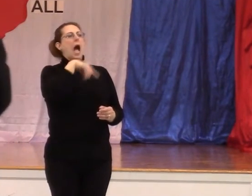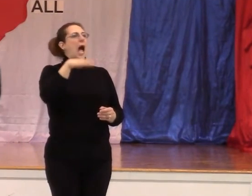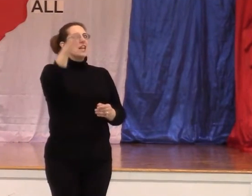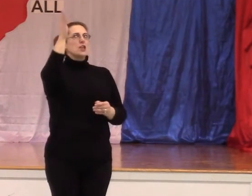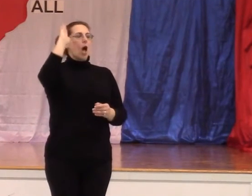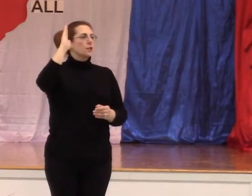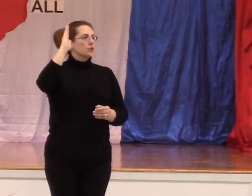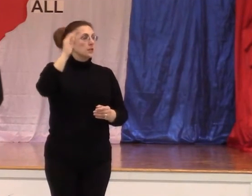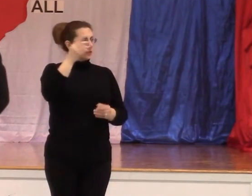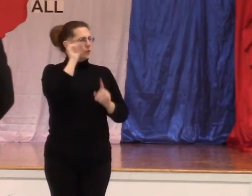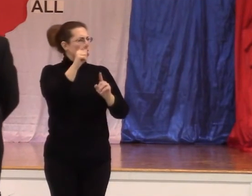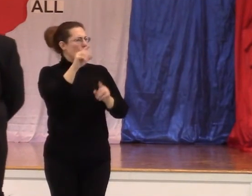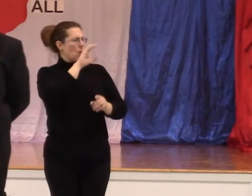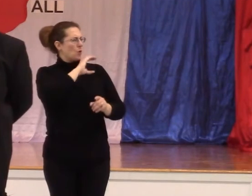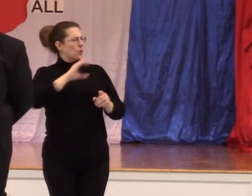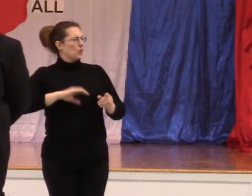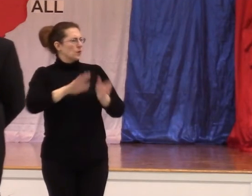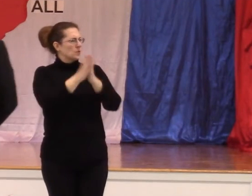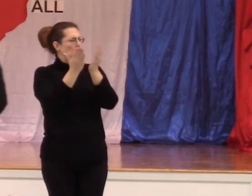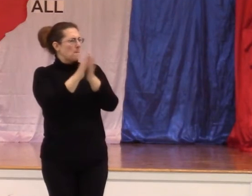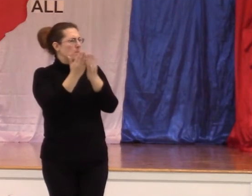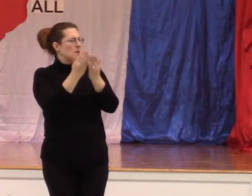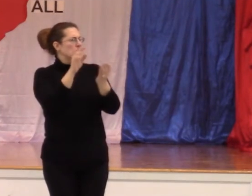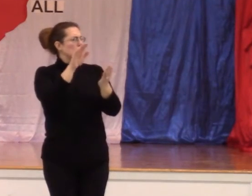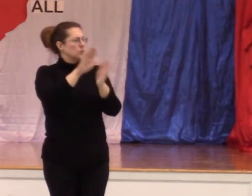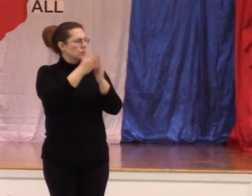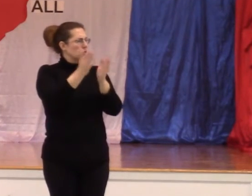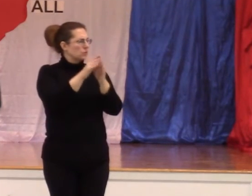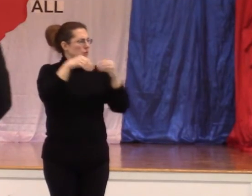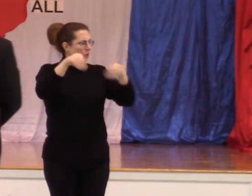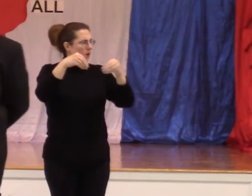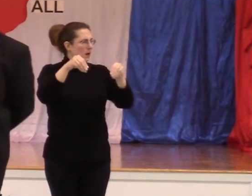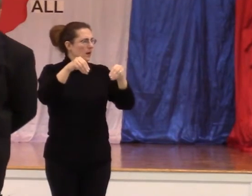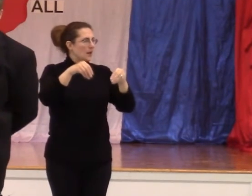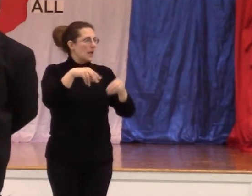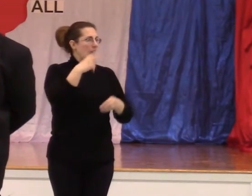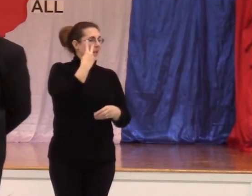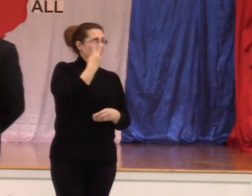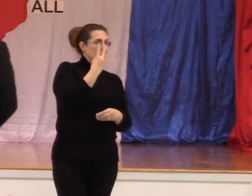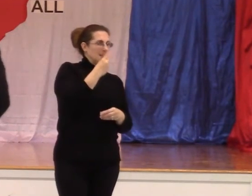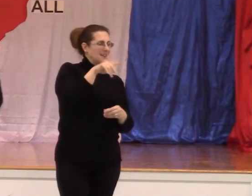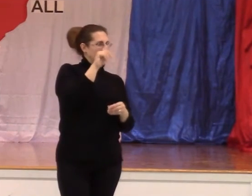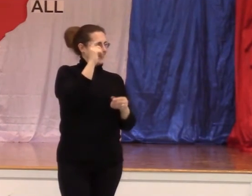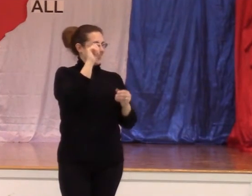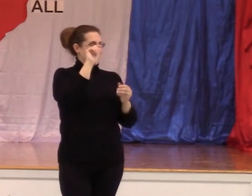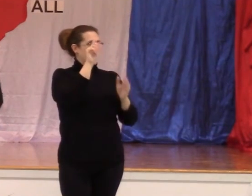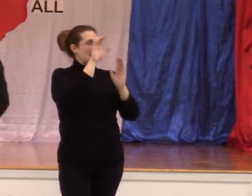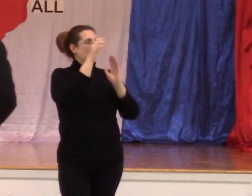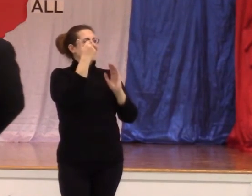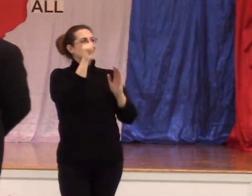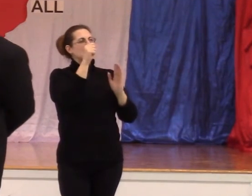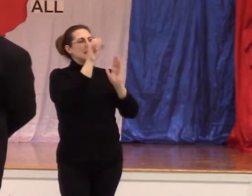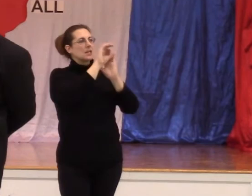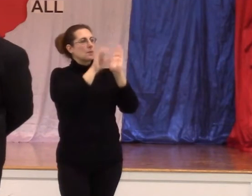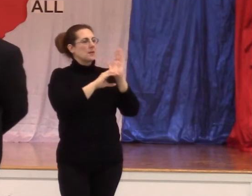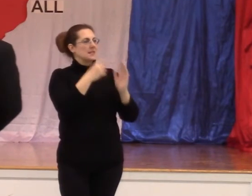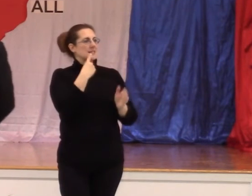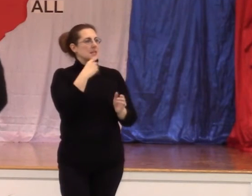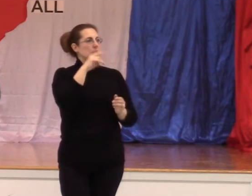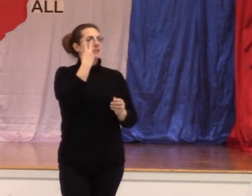to the Christian bookstore, right, and you see the Ten Commandments, and are they the Lutheran Ten Commandments usually? No, usually you get the number two is what? You shall have